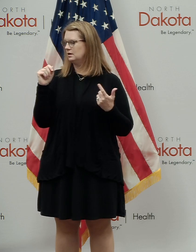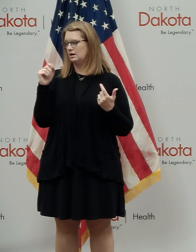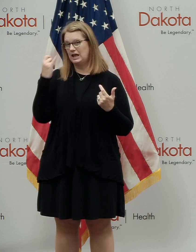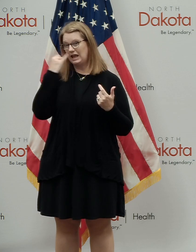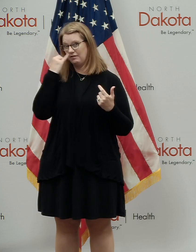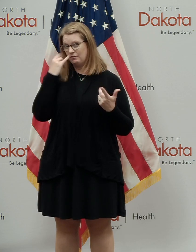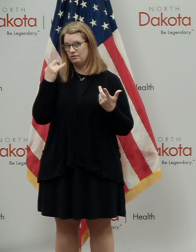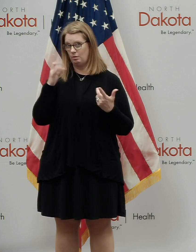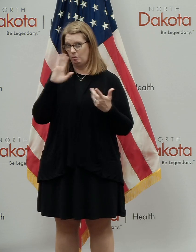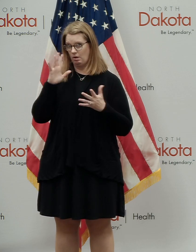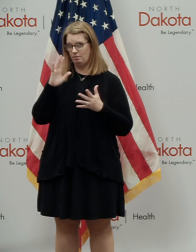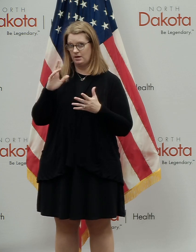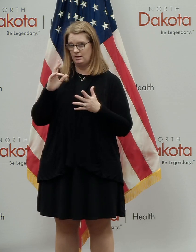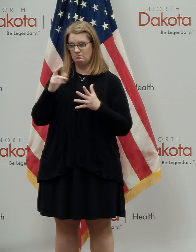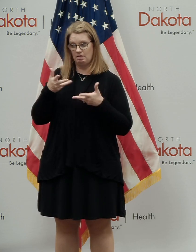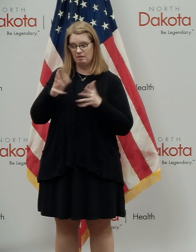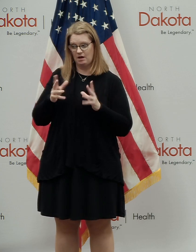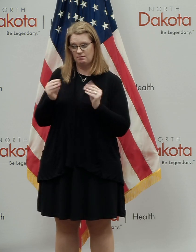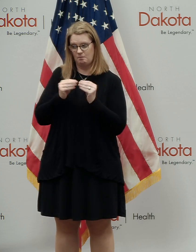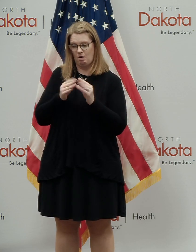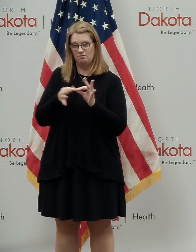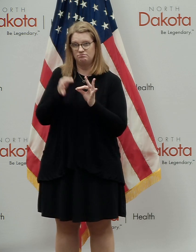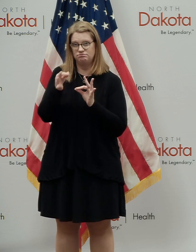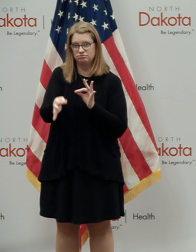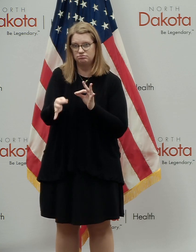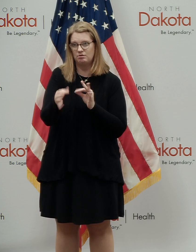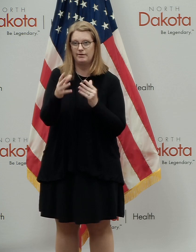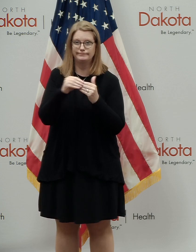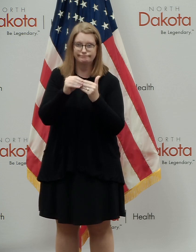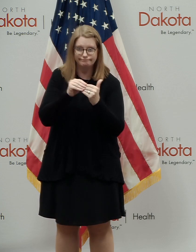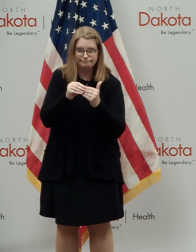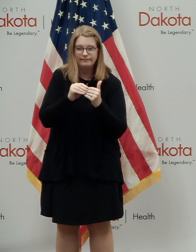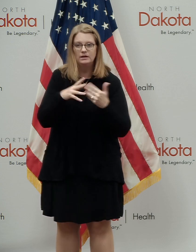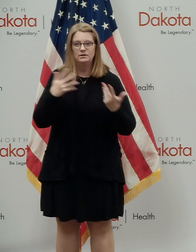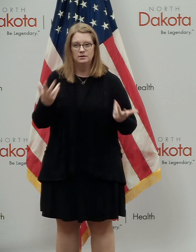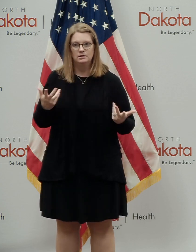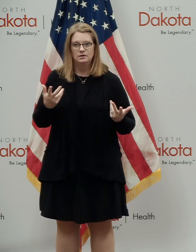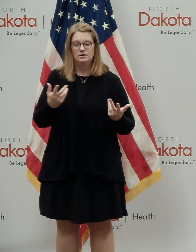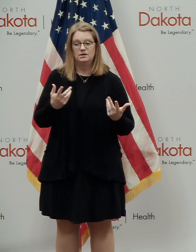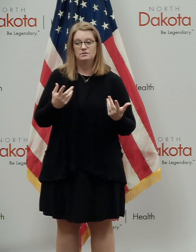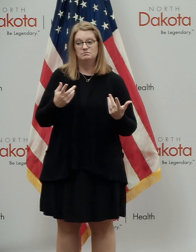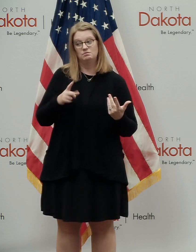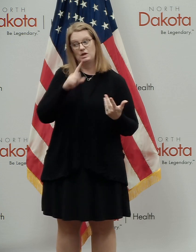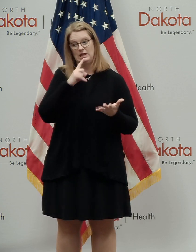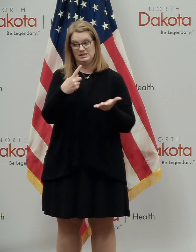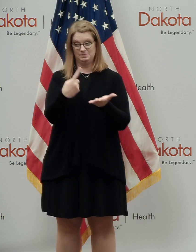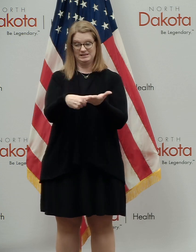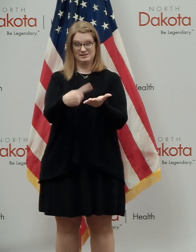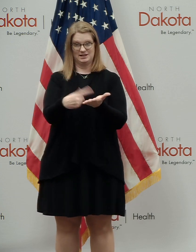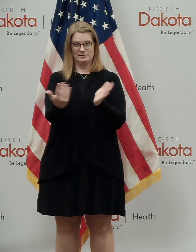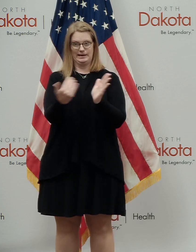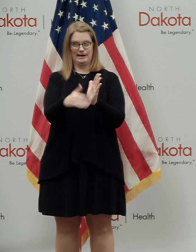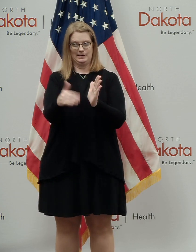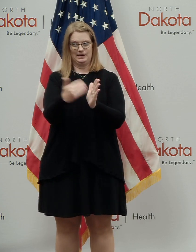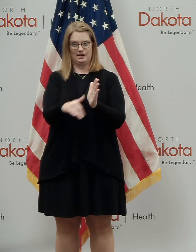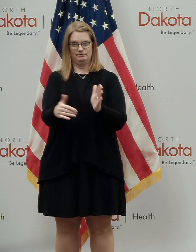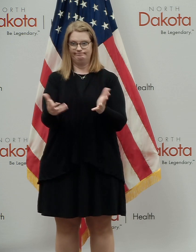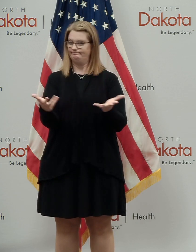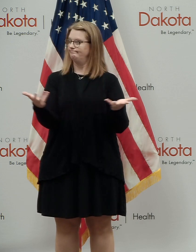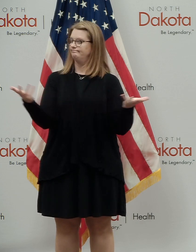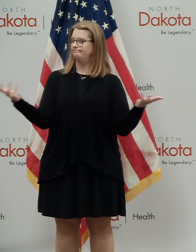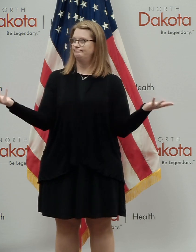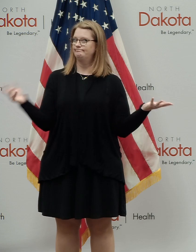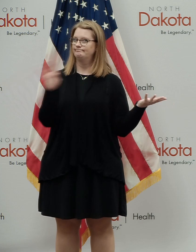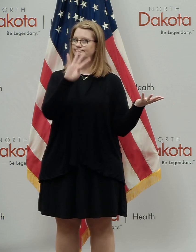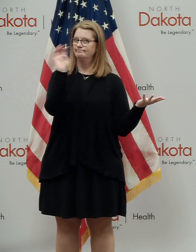are going to be granted additional flexibility. As of right now, that I know it's been talked about, but we have nothing going other than right